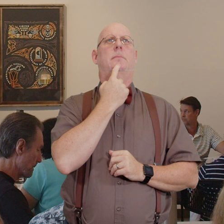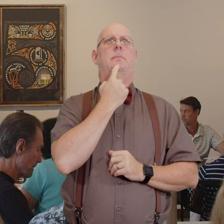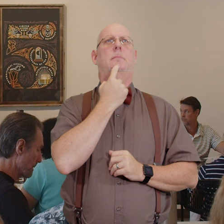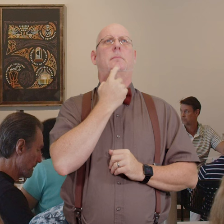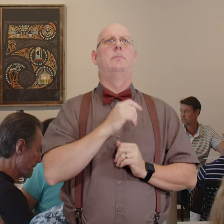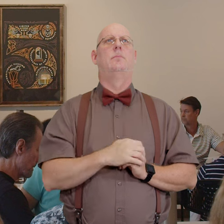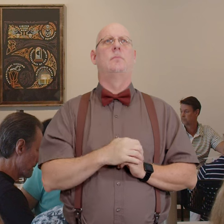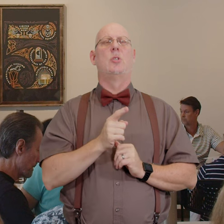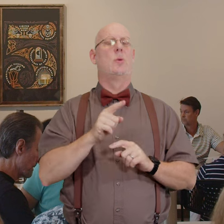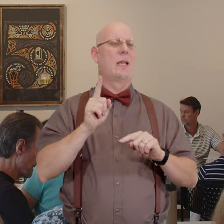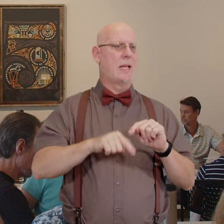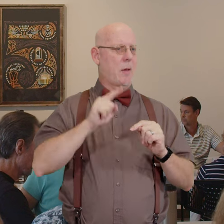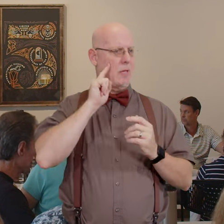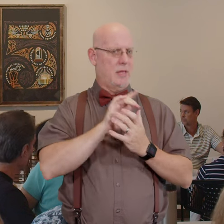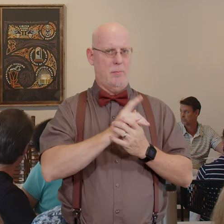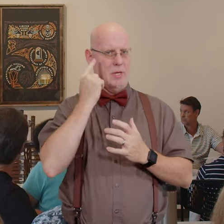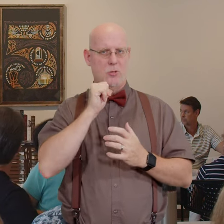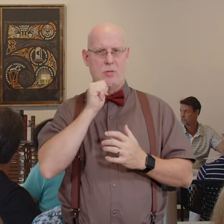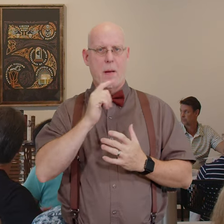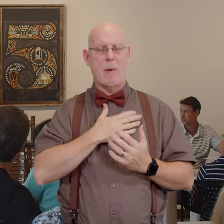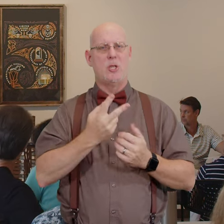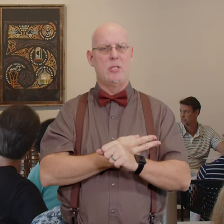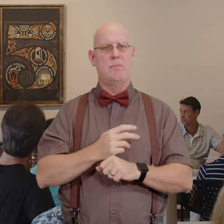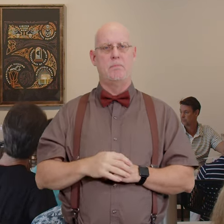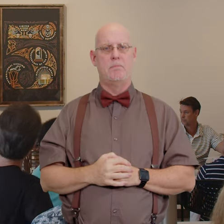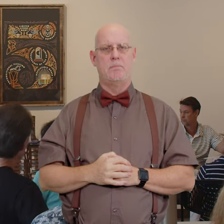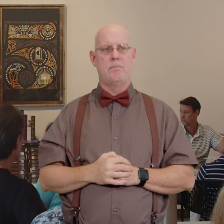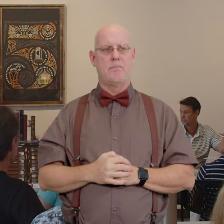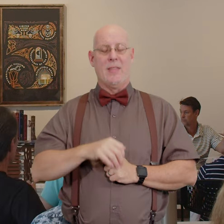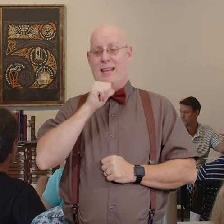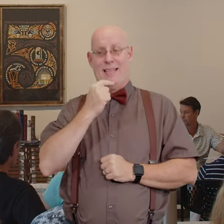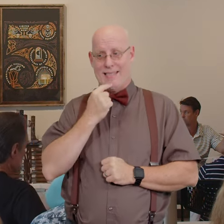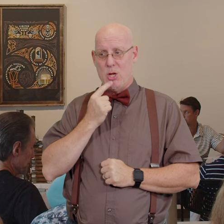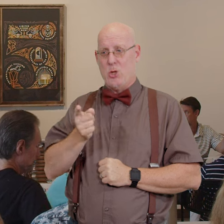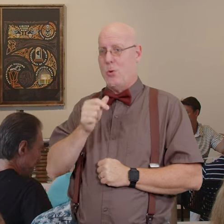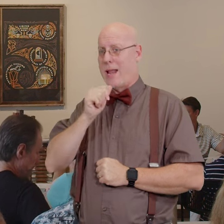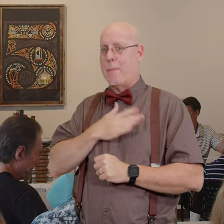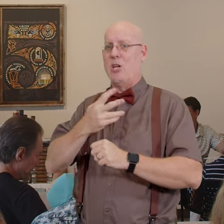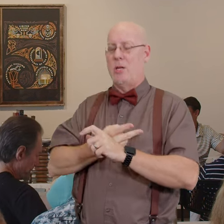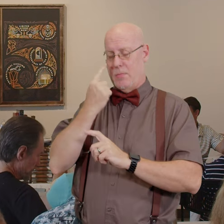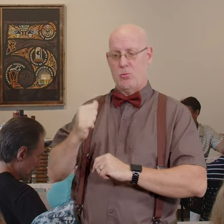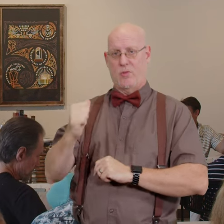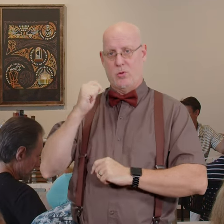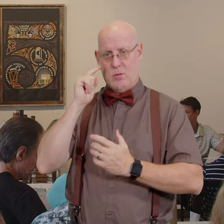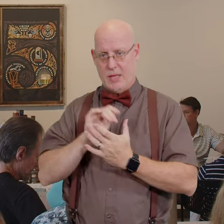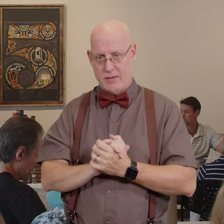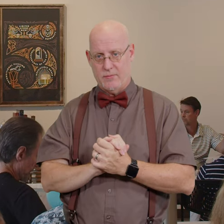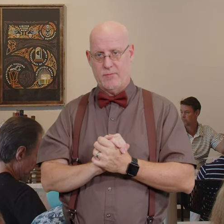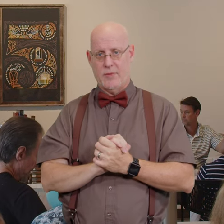them, you cannot believe because you're not my sheep. He does not say you are not my sheep because you won't